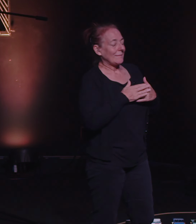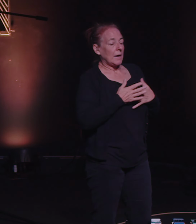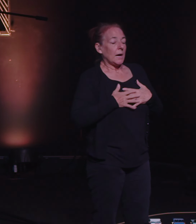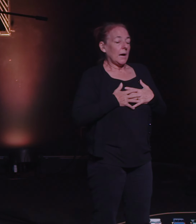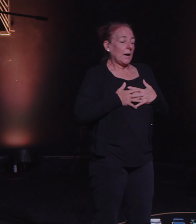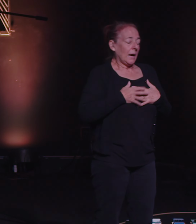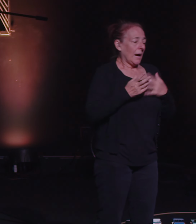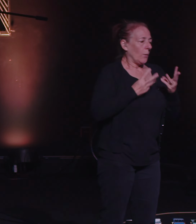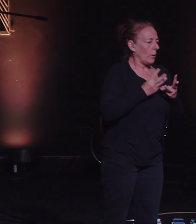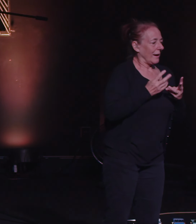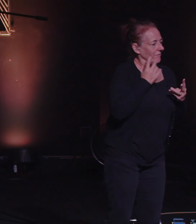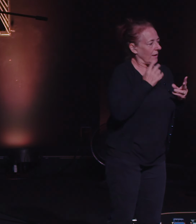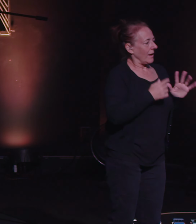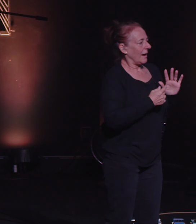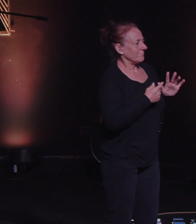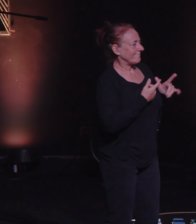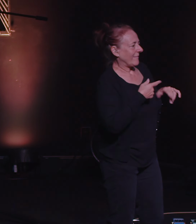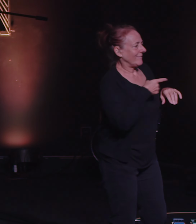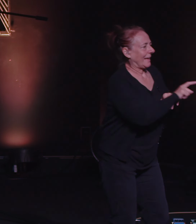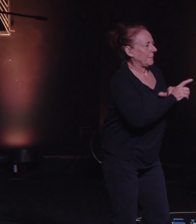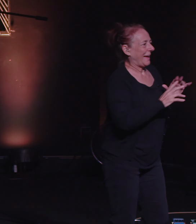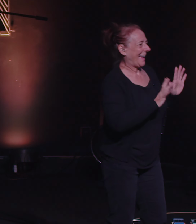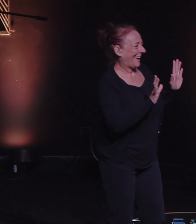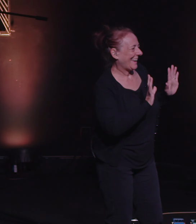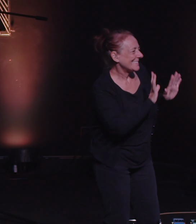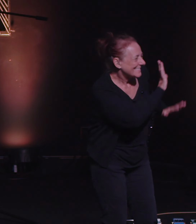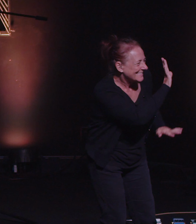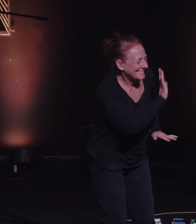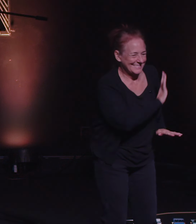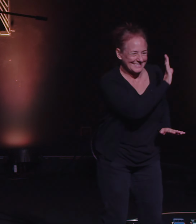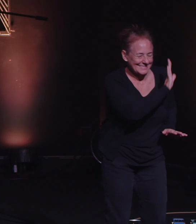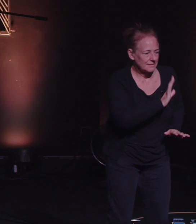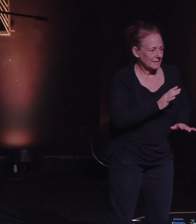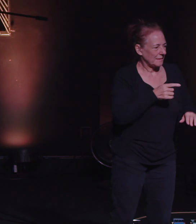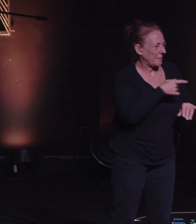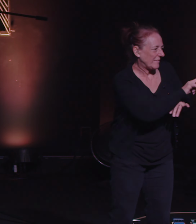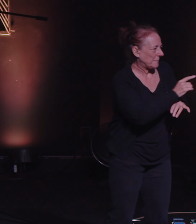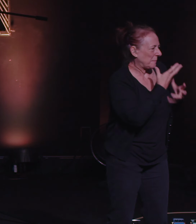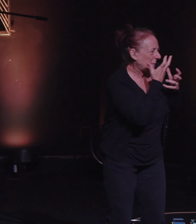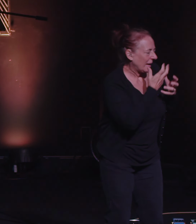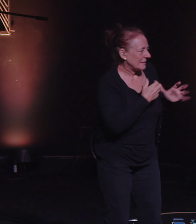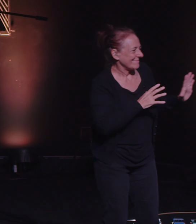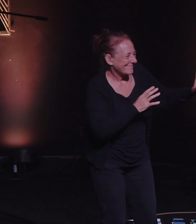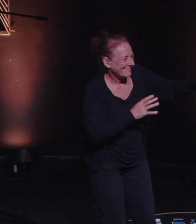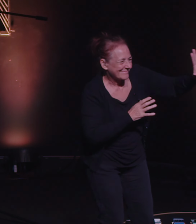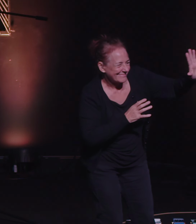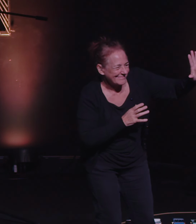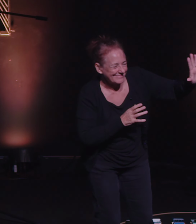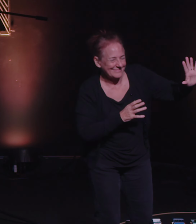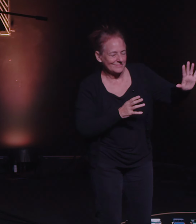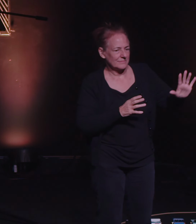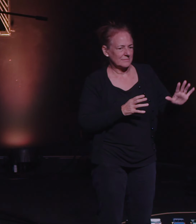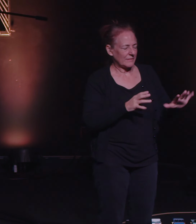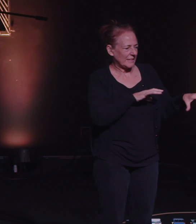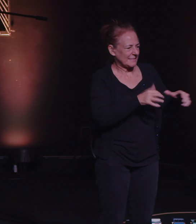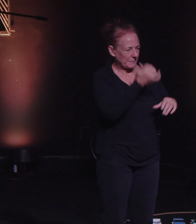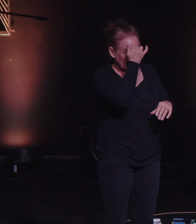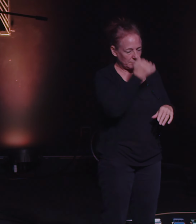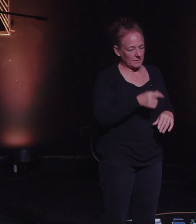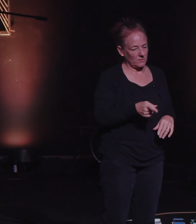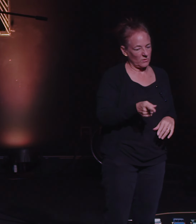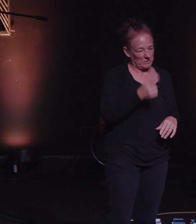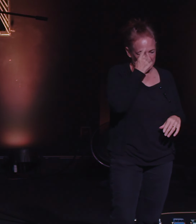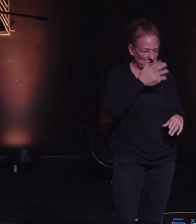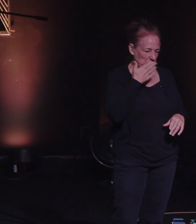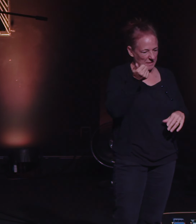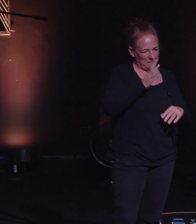I still worry that I'm going to offend them in some way. I still worry that, you know, that I've done something dumb in my life, and they're like, oh, well,